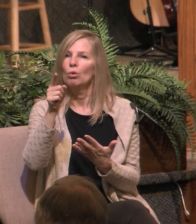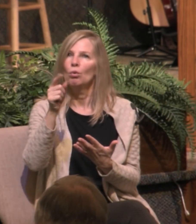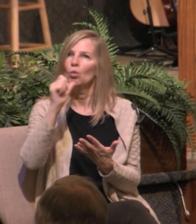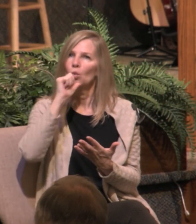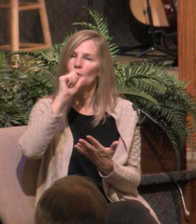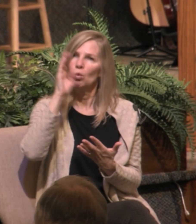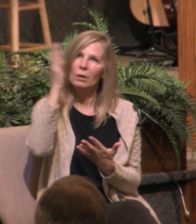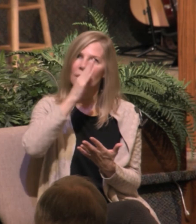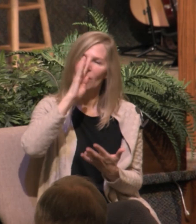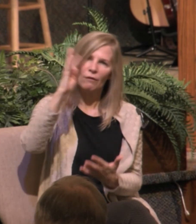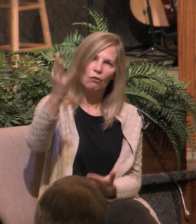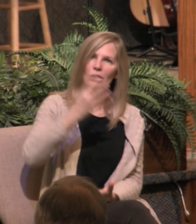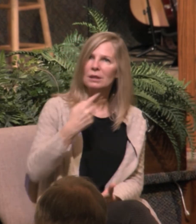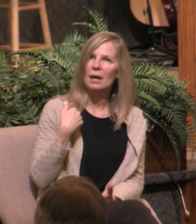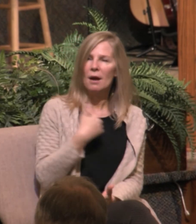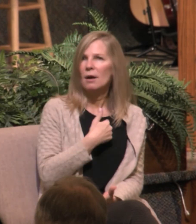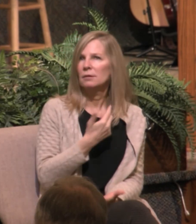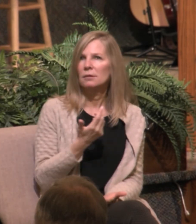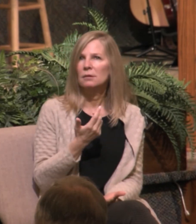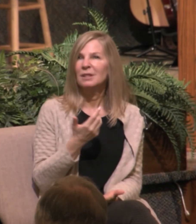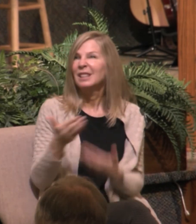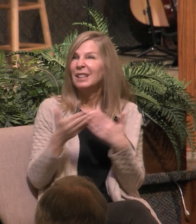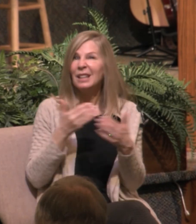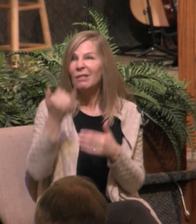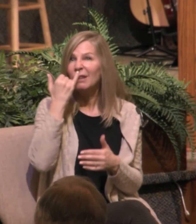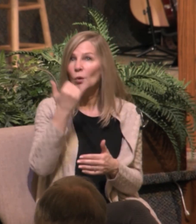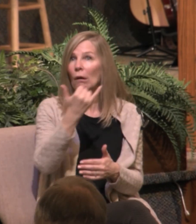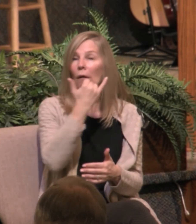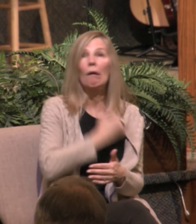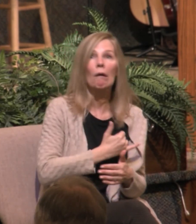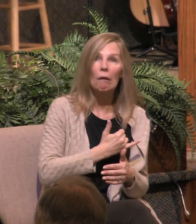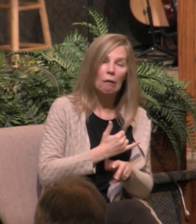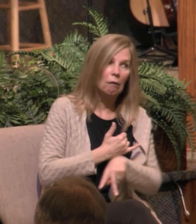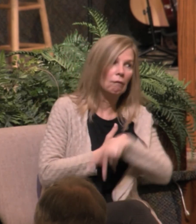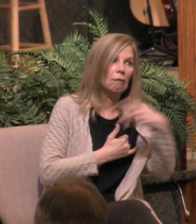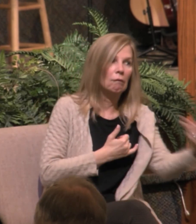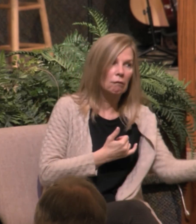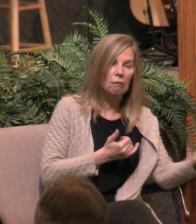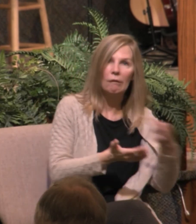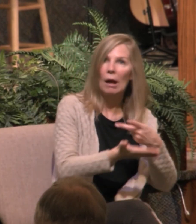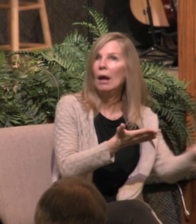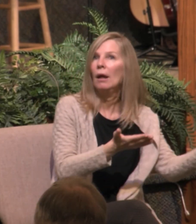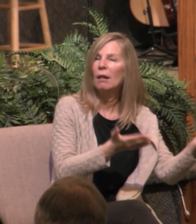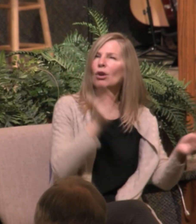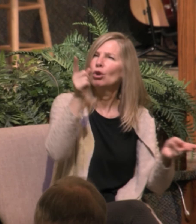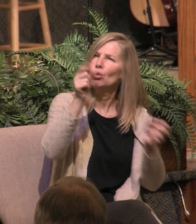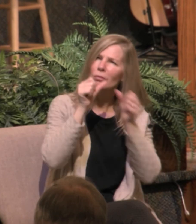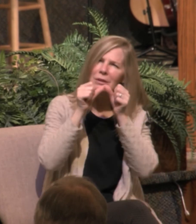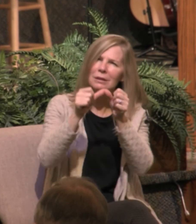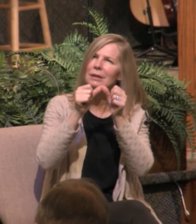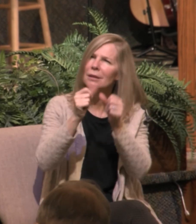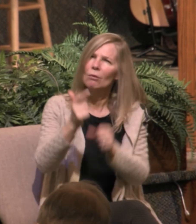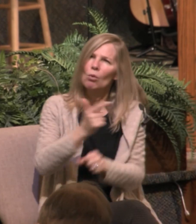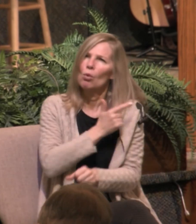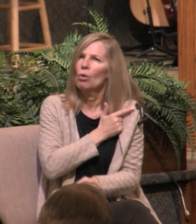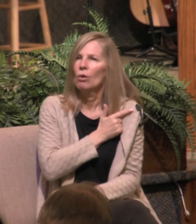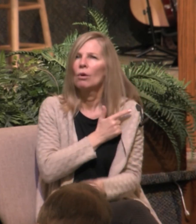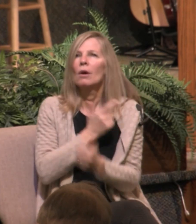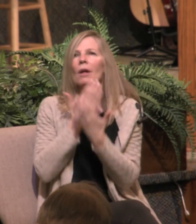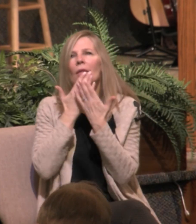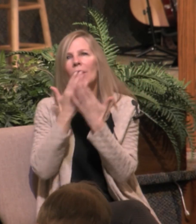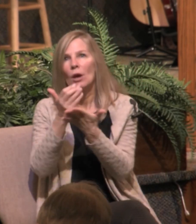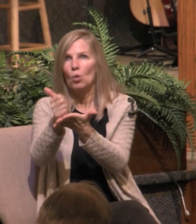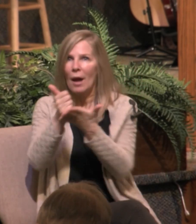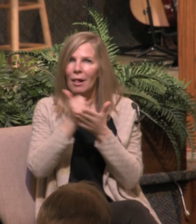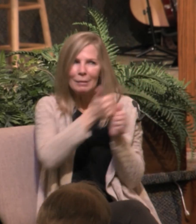forsake us. That even when we stumble and are faithless, you remain faithful. Pray, Lord, that you will help